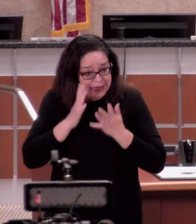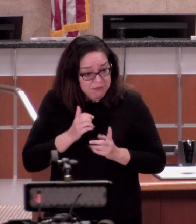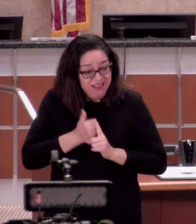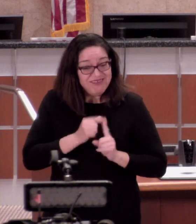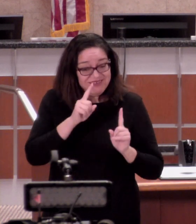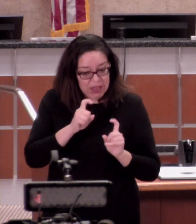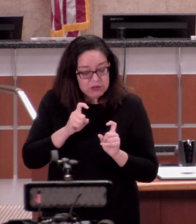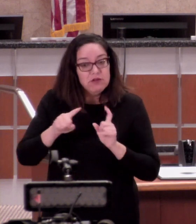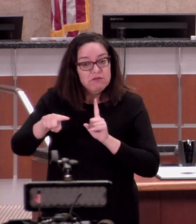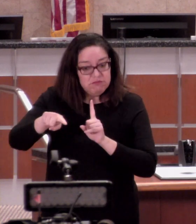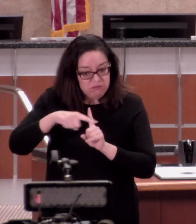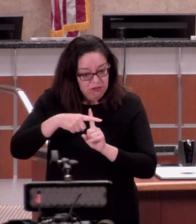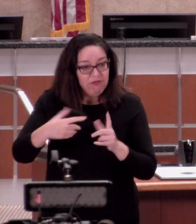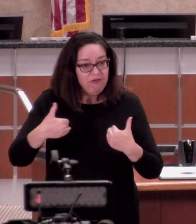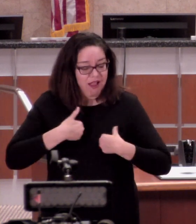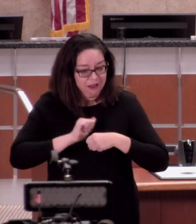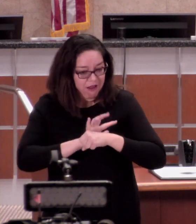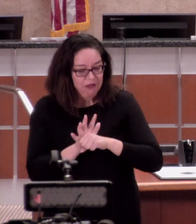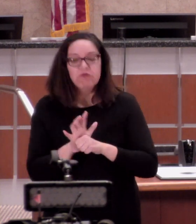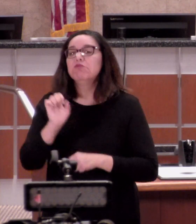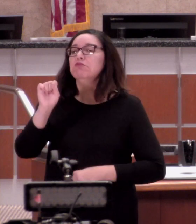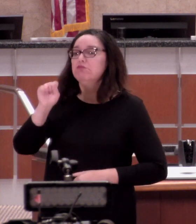He did. That inmate did test positive.